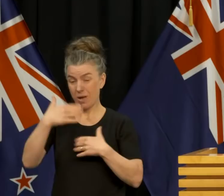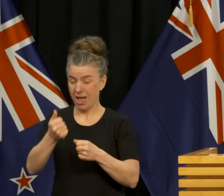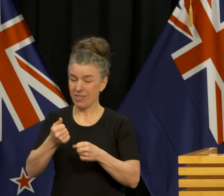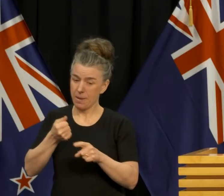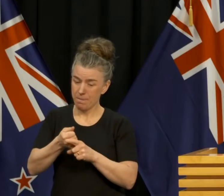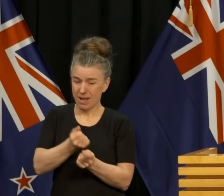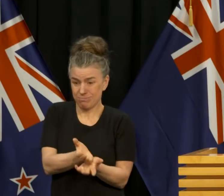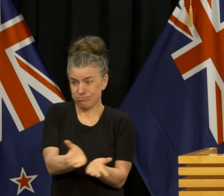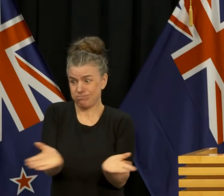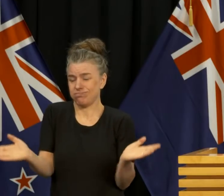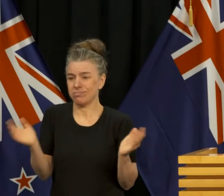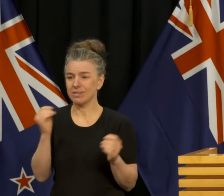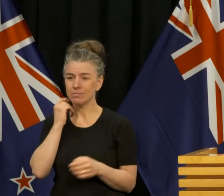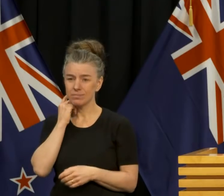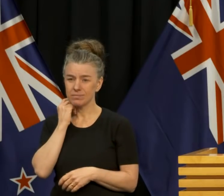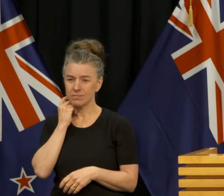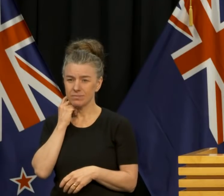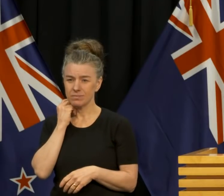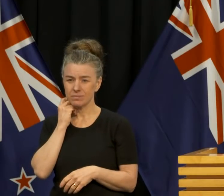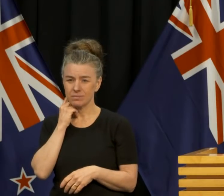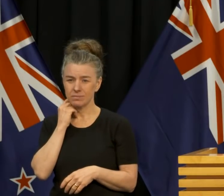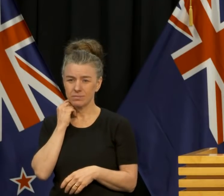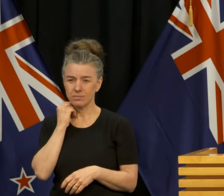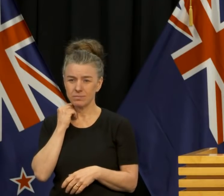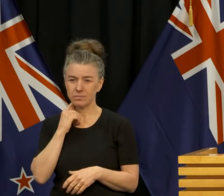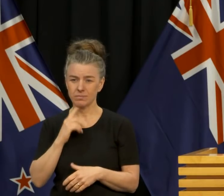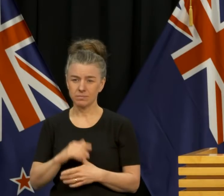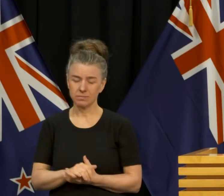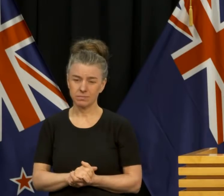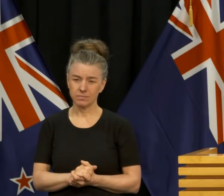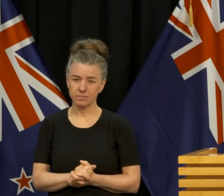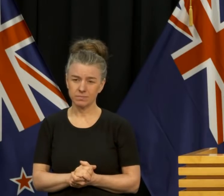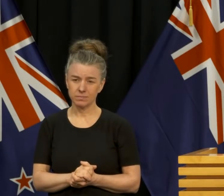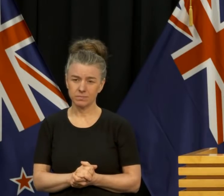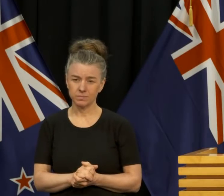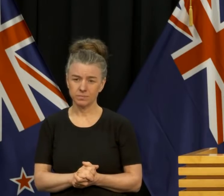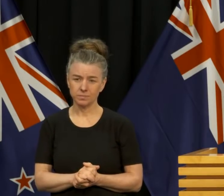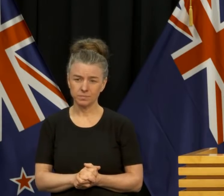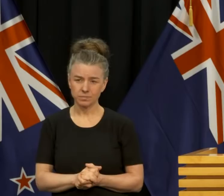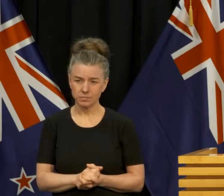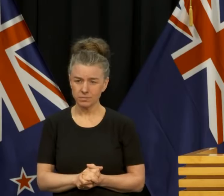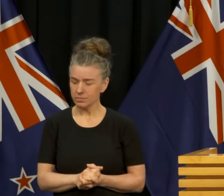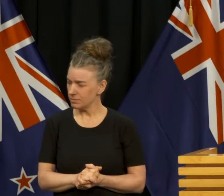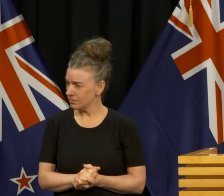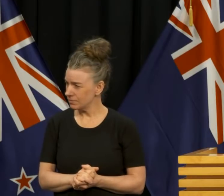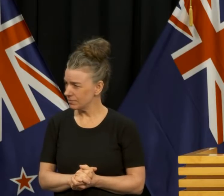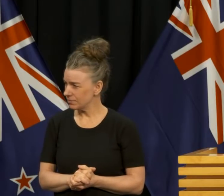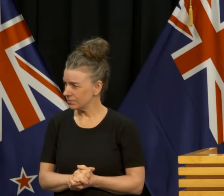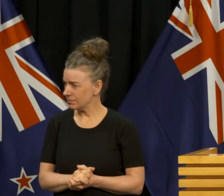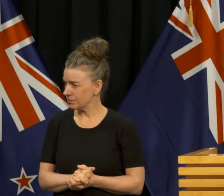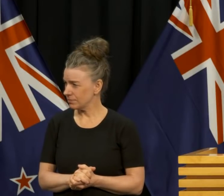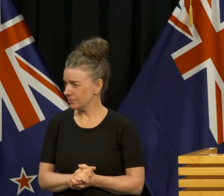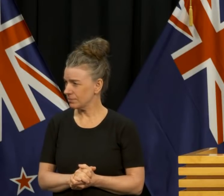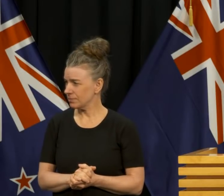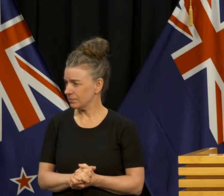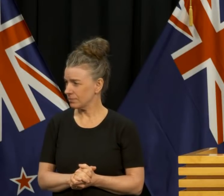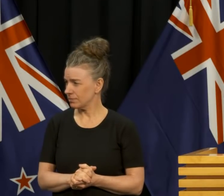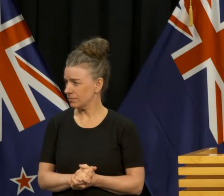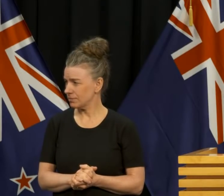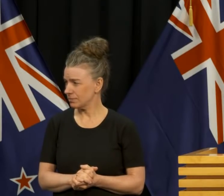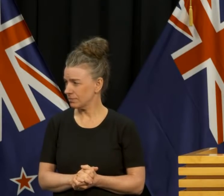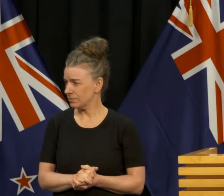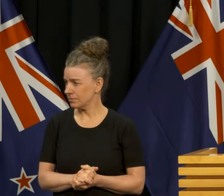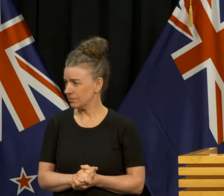And if you had to sum it up, how is mental health of New Zealanders in this post-COVID world? I think New Zealanders have shown